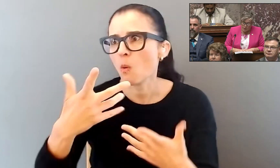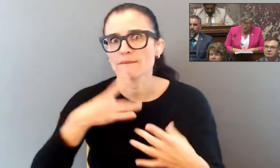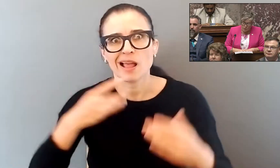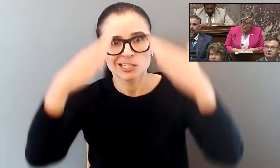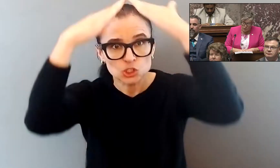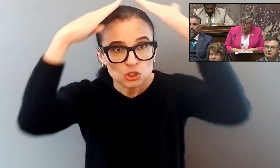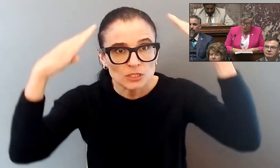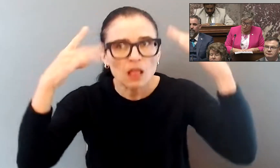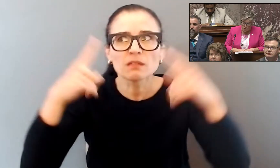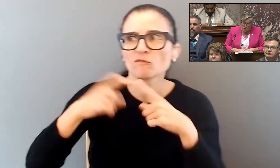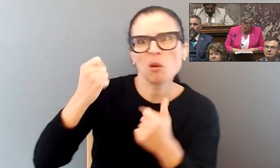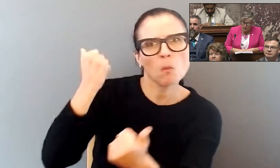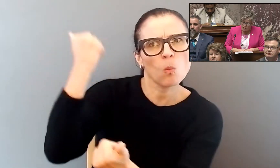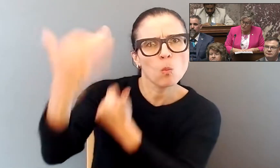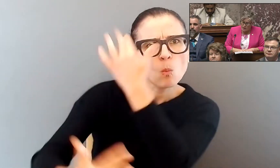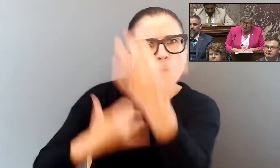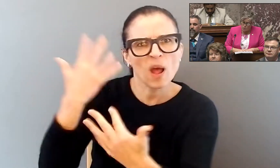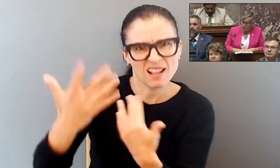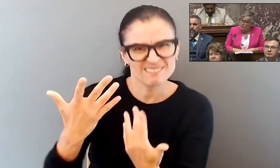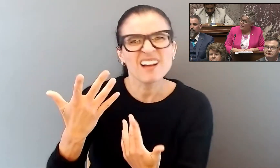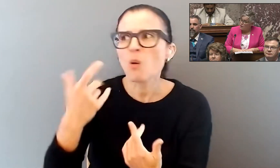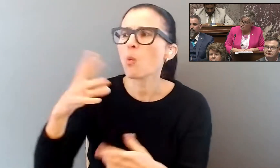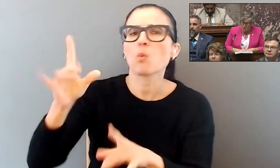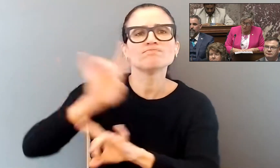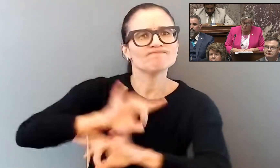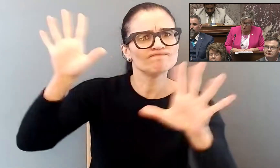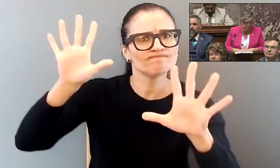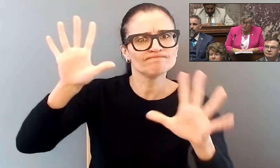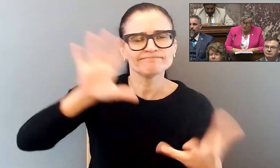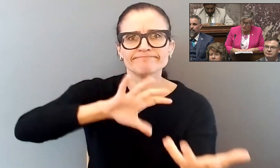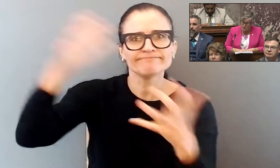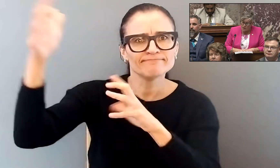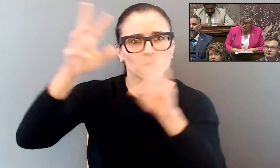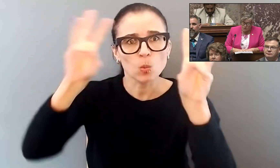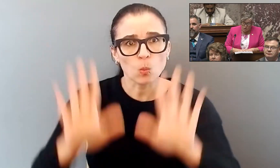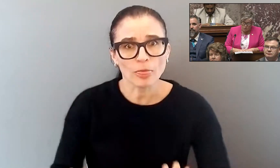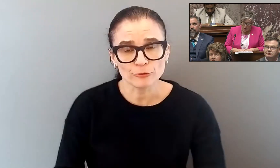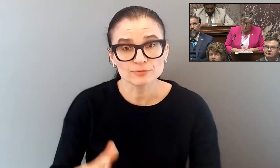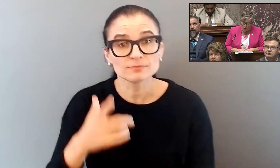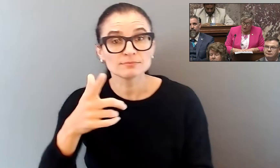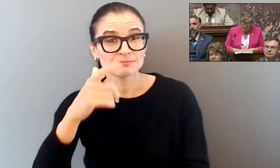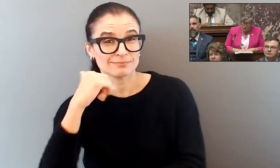In 2024 alone, there was 191,000 in-person visits